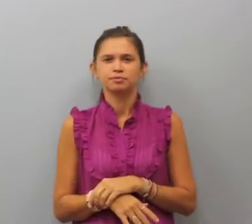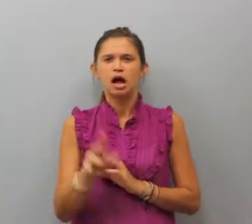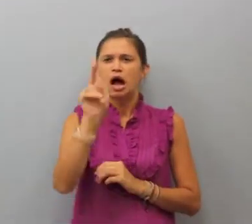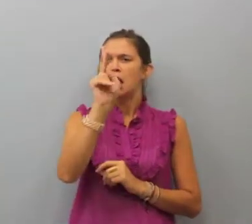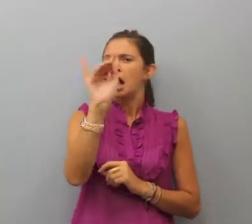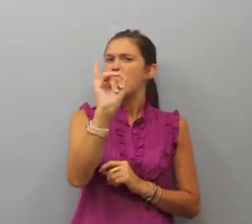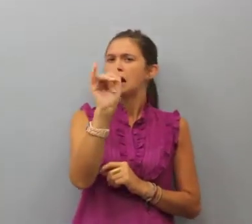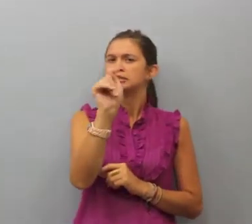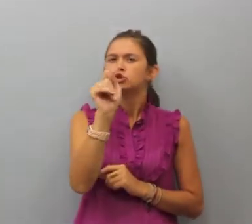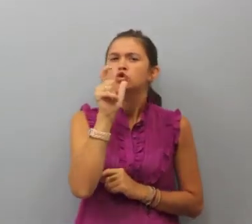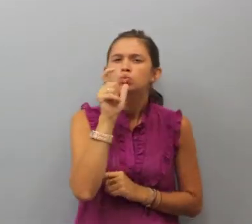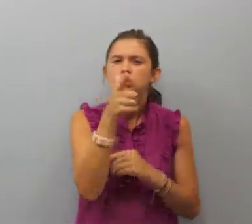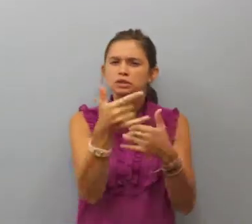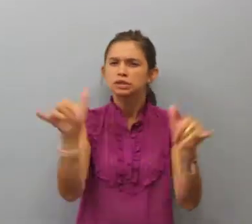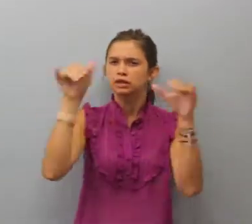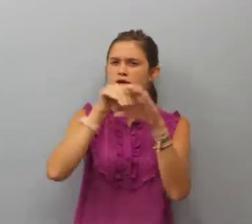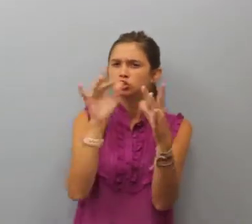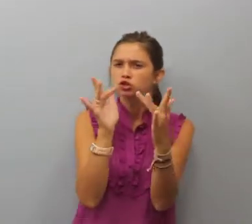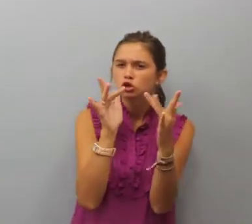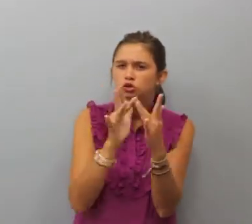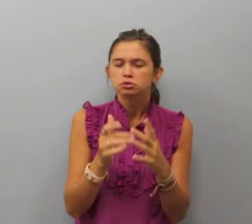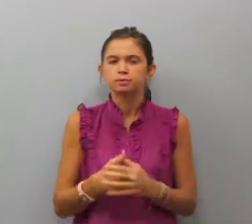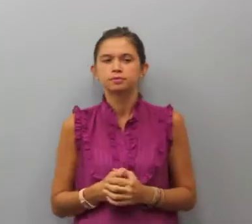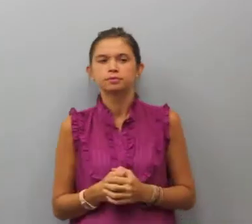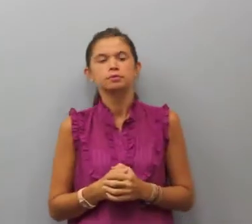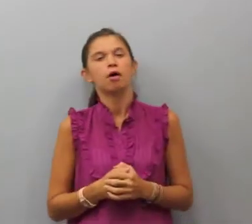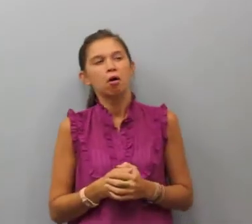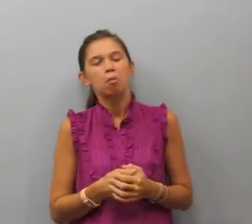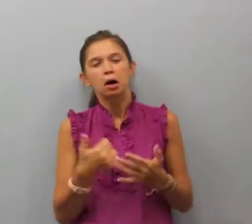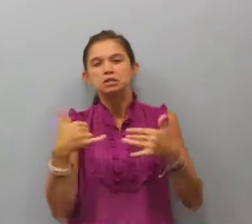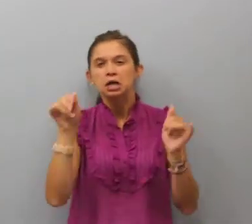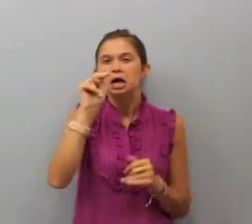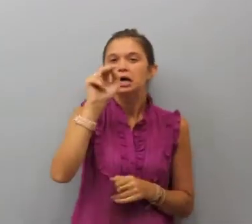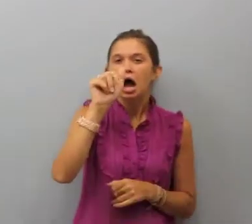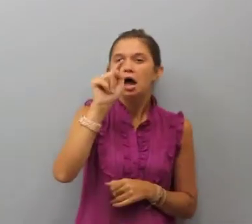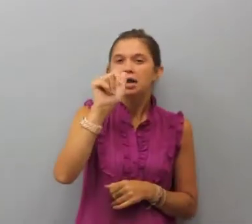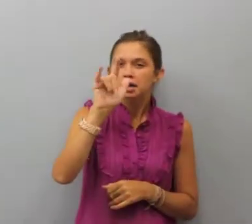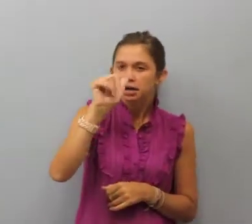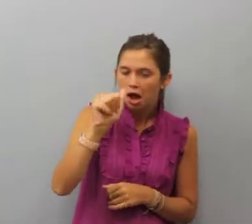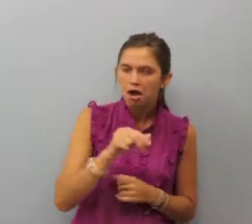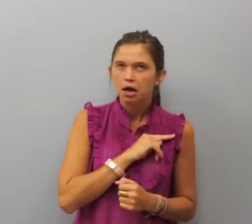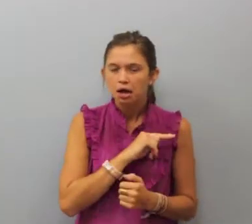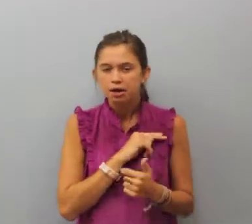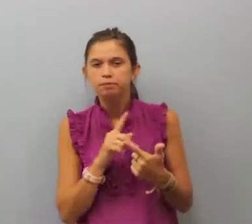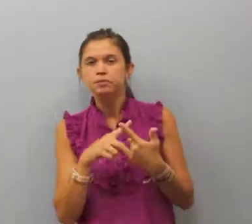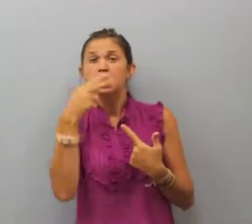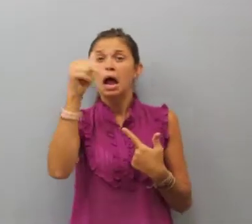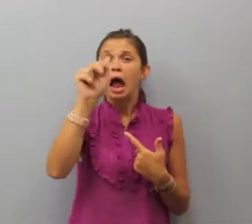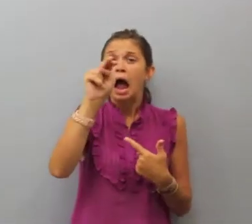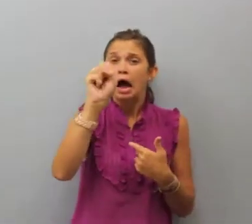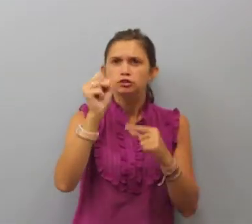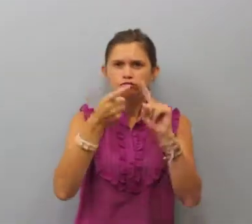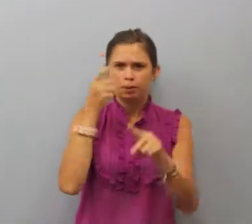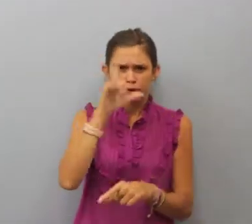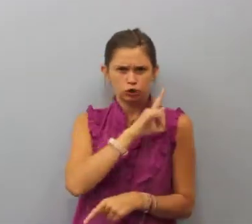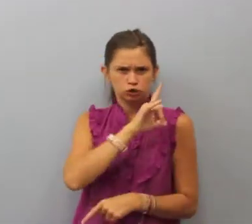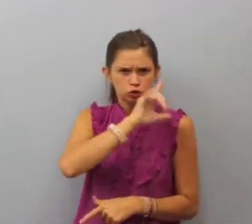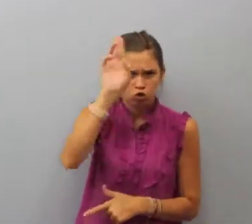And that's been really nice talking to him. I asked him who he's still in touch with. He says, oh, I'm in touch with